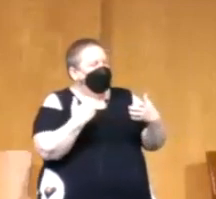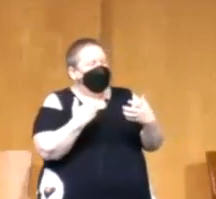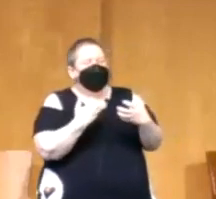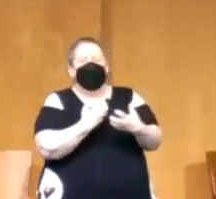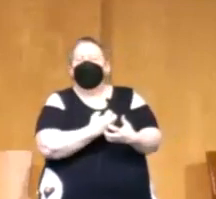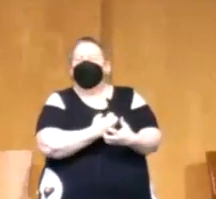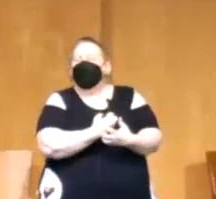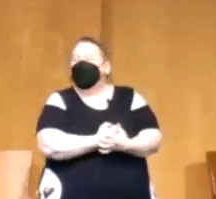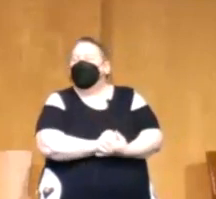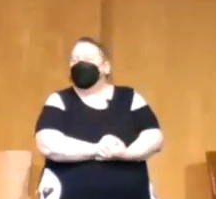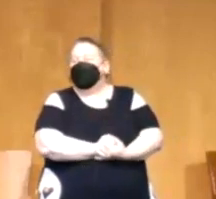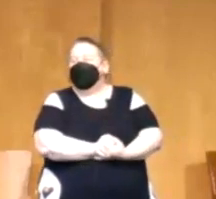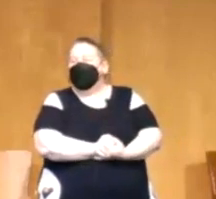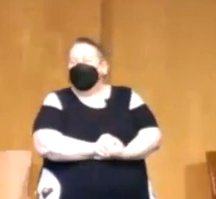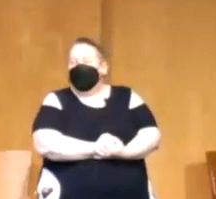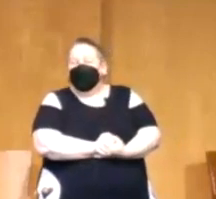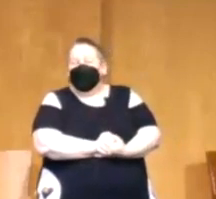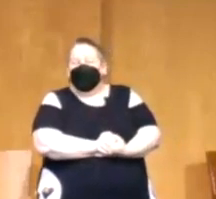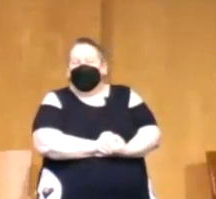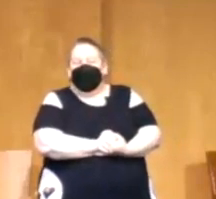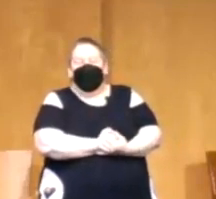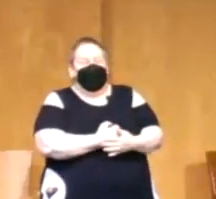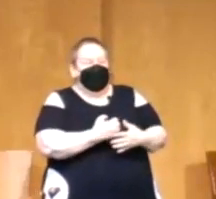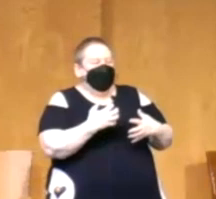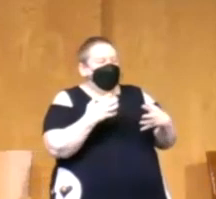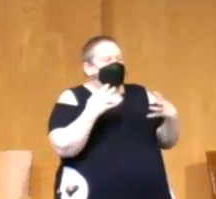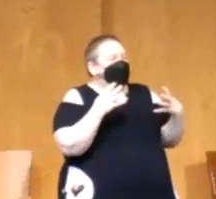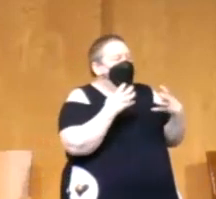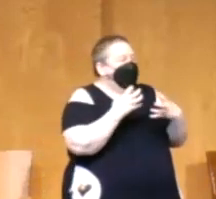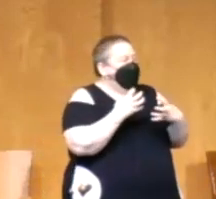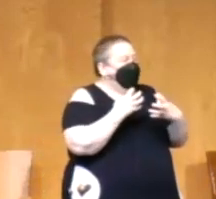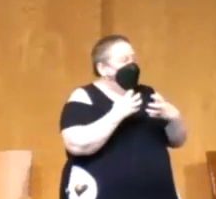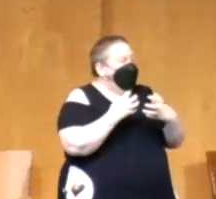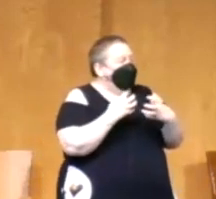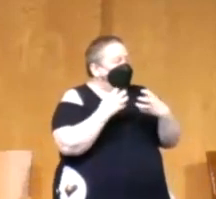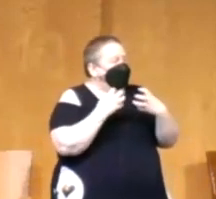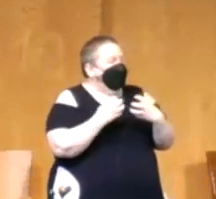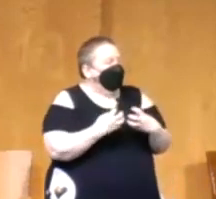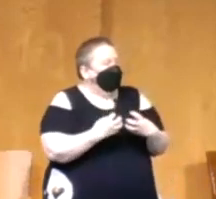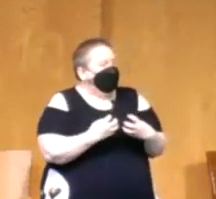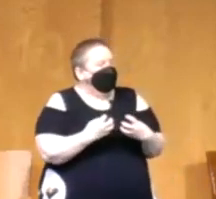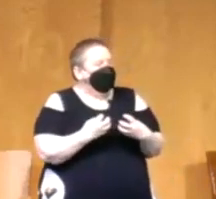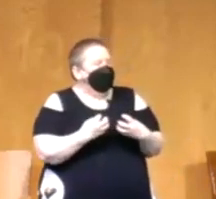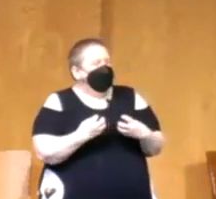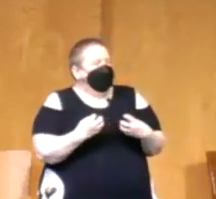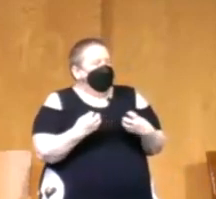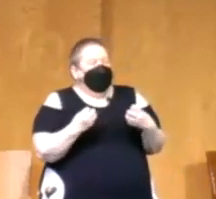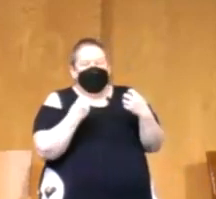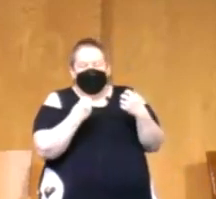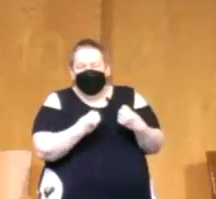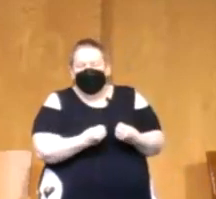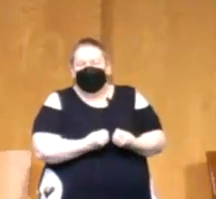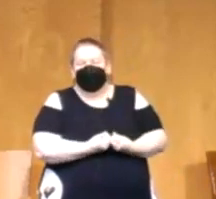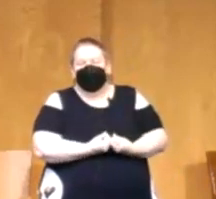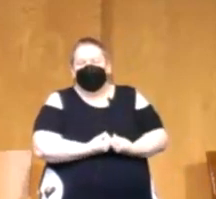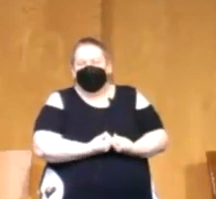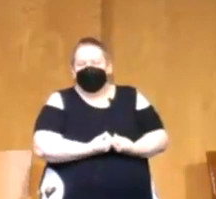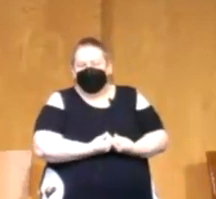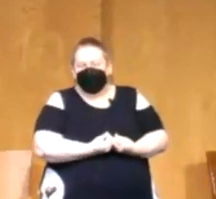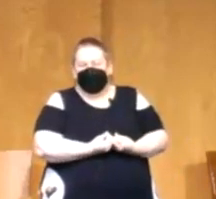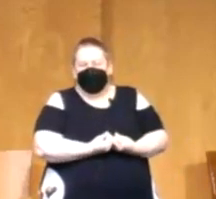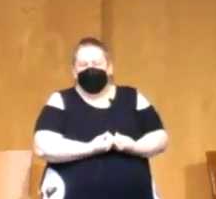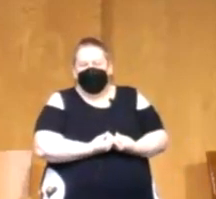people who are important to us and being delighted by that closeness and intimacy.